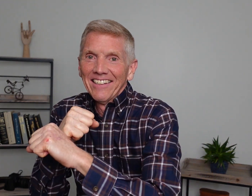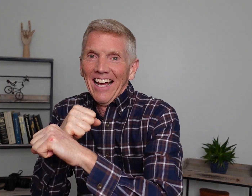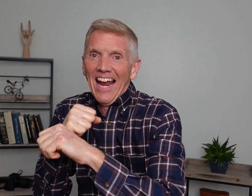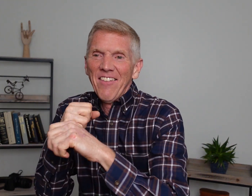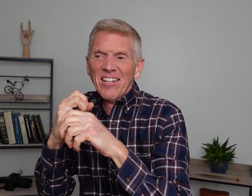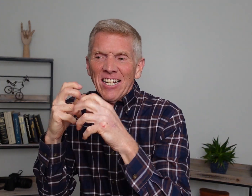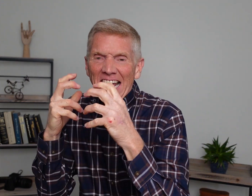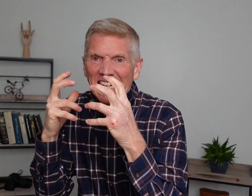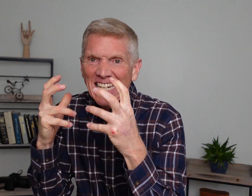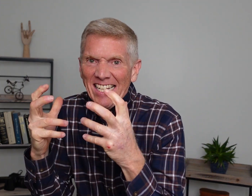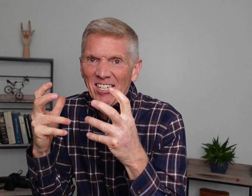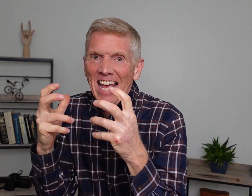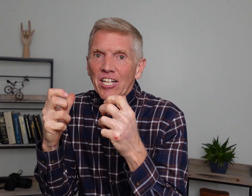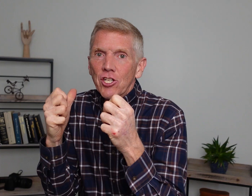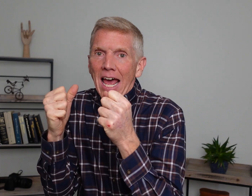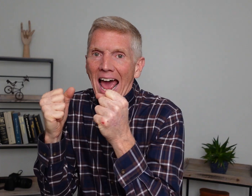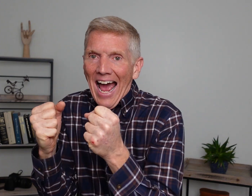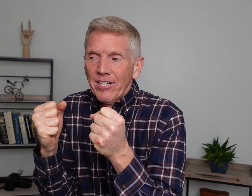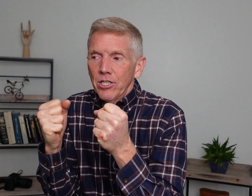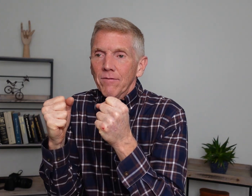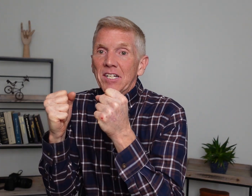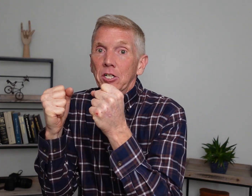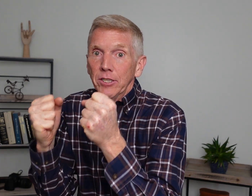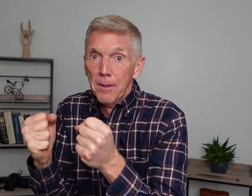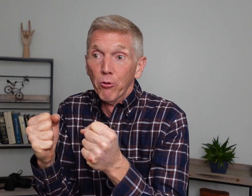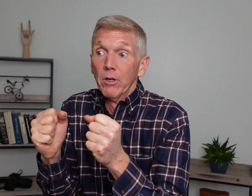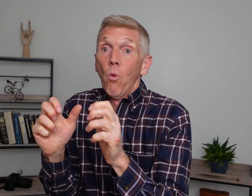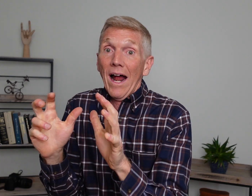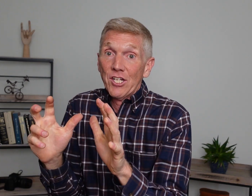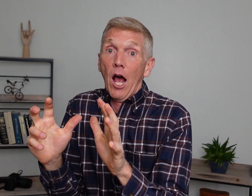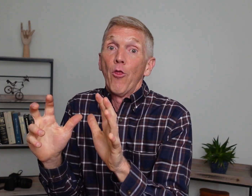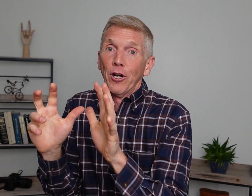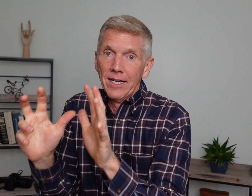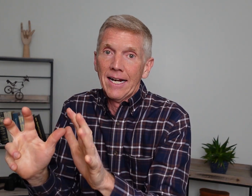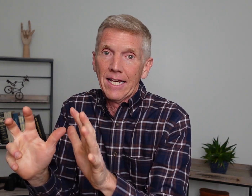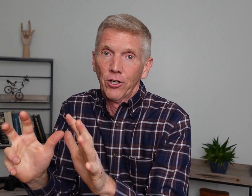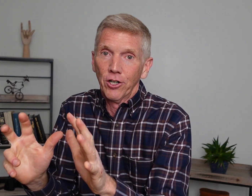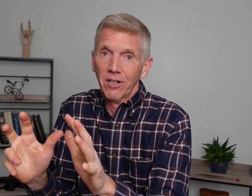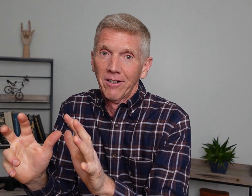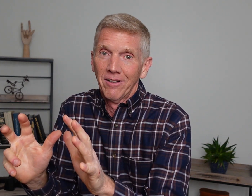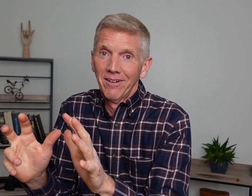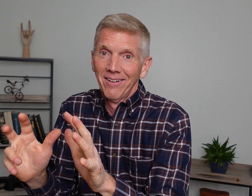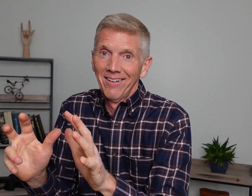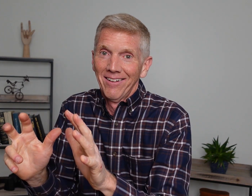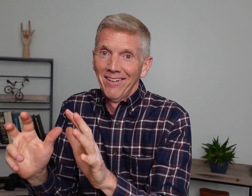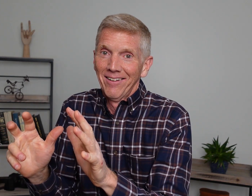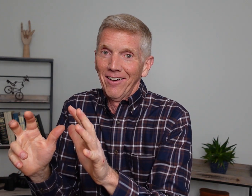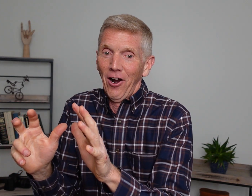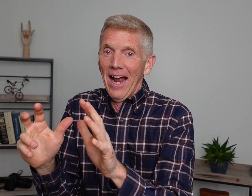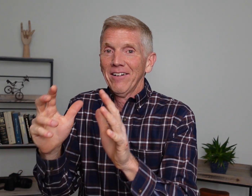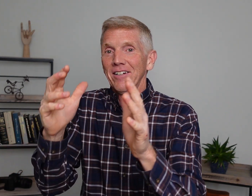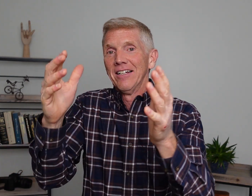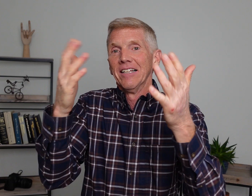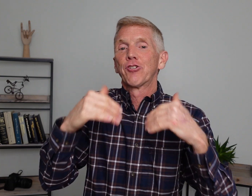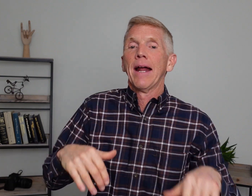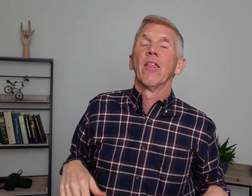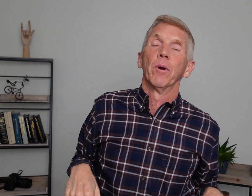Okay, that's an intense, active, deliberate, watch out, they're gonna get hurt. All right, let's try another one,